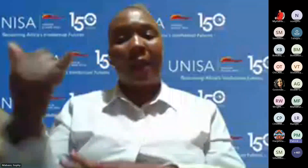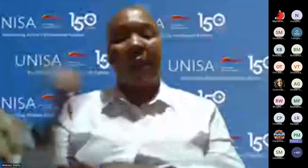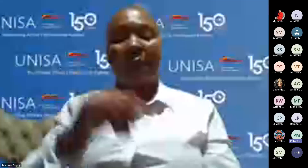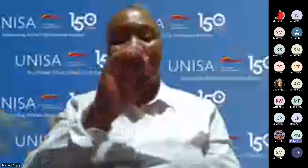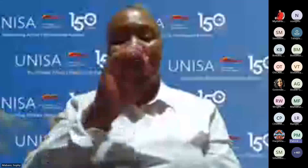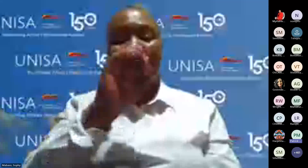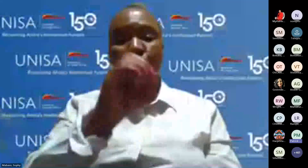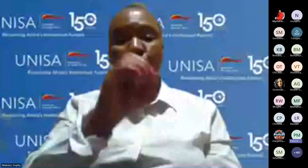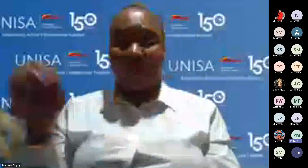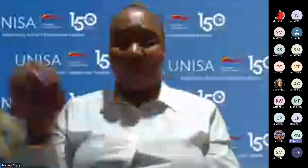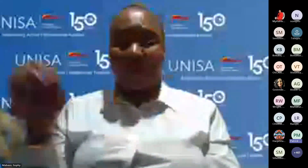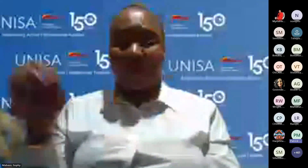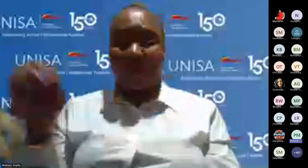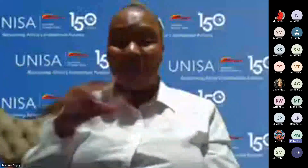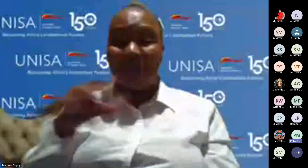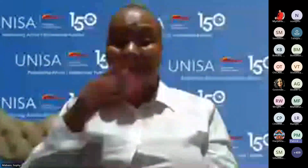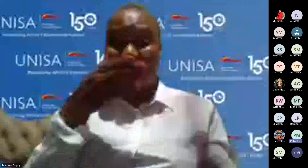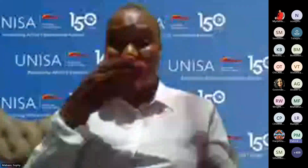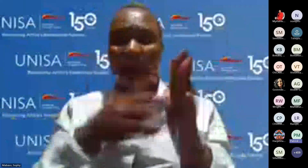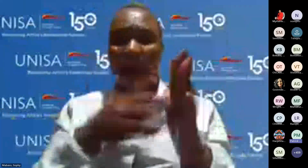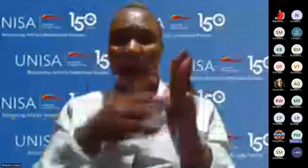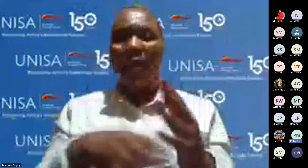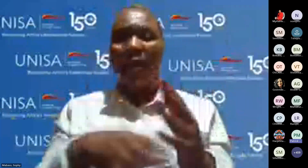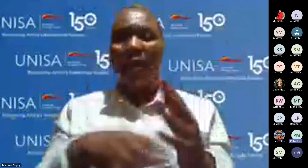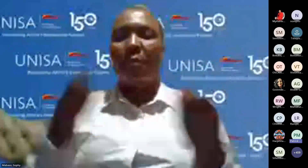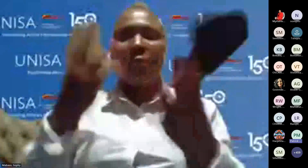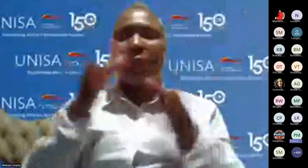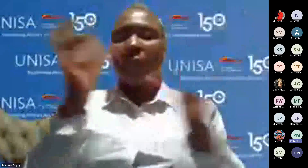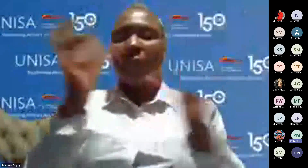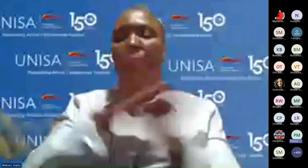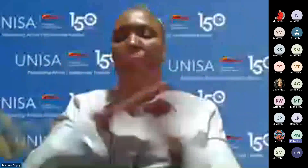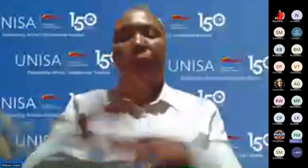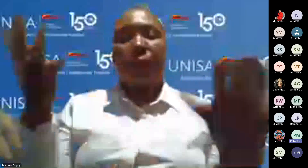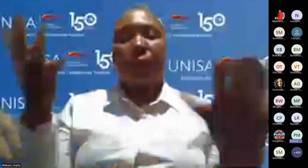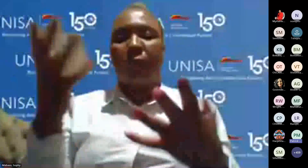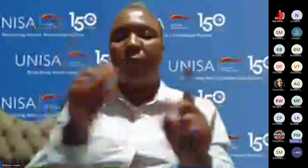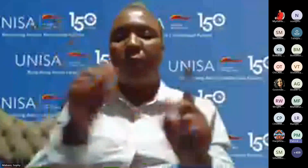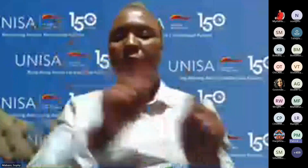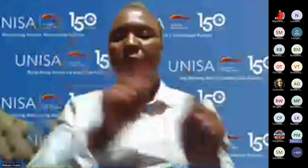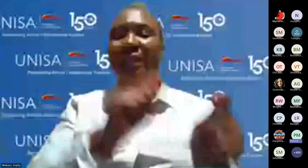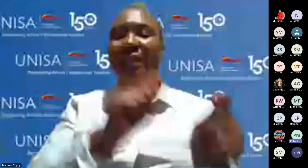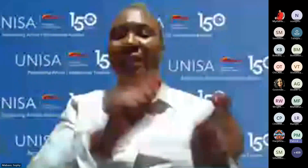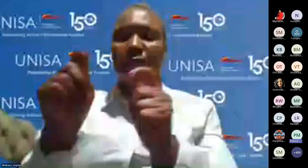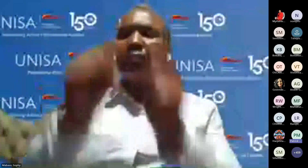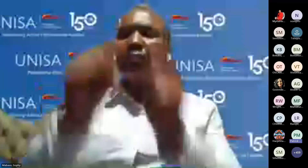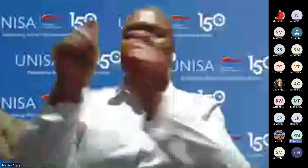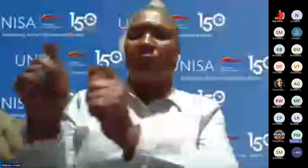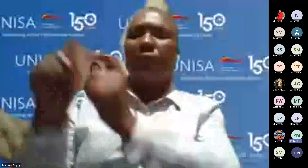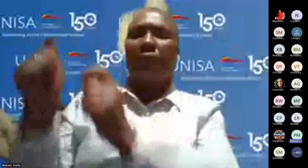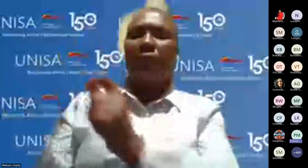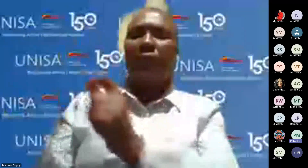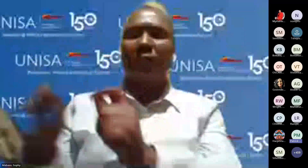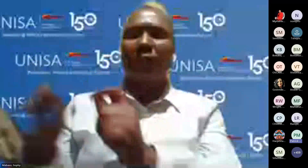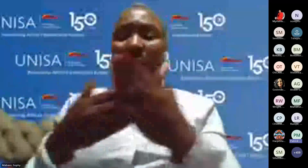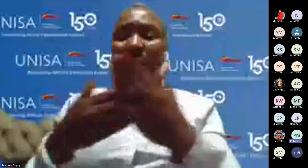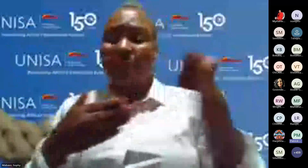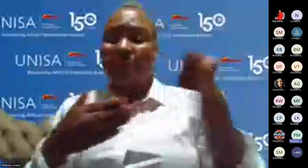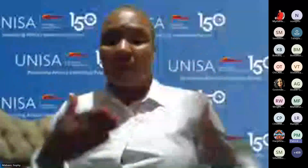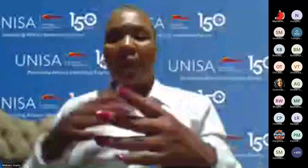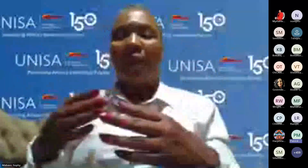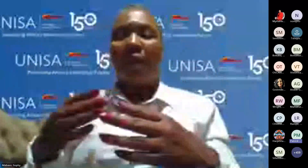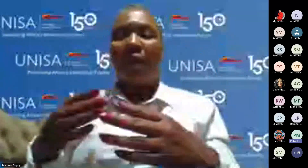those people were not helpful. I was transferred from one pillar to post. I ended up calling the lecturer. The lecturer was